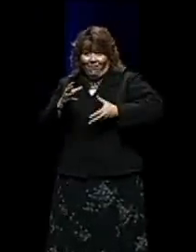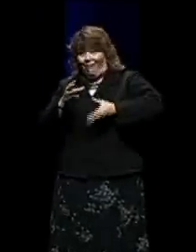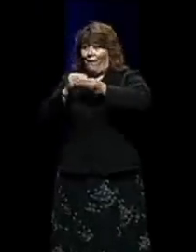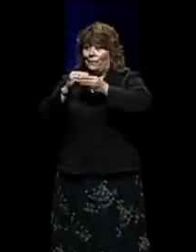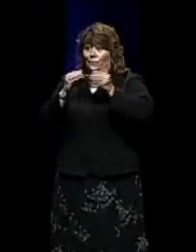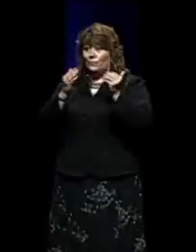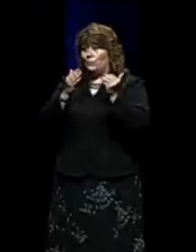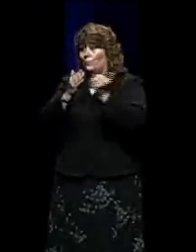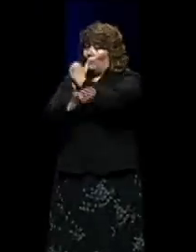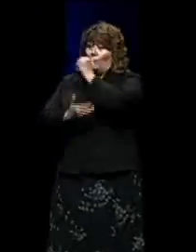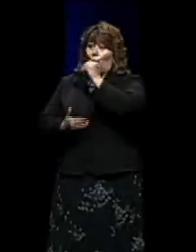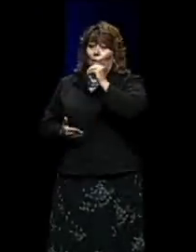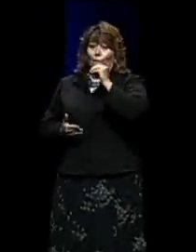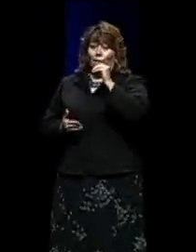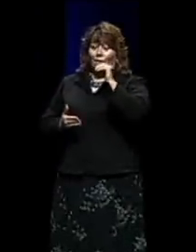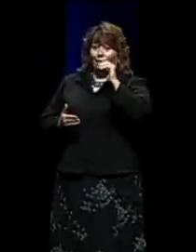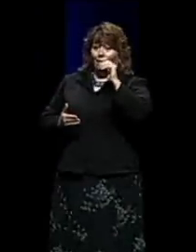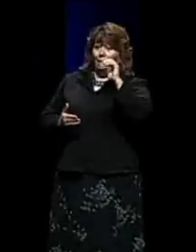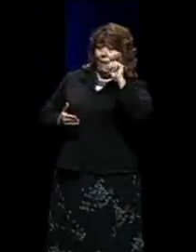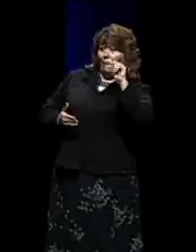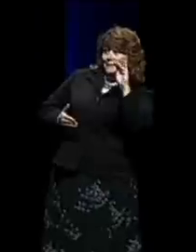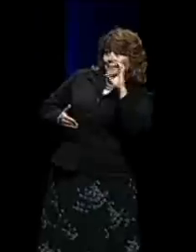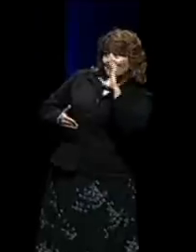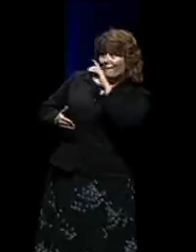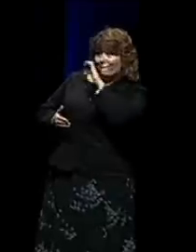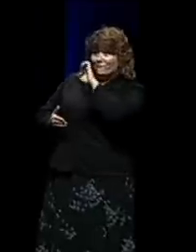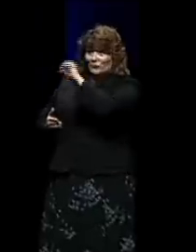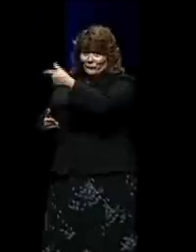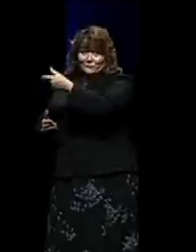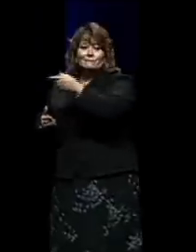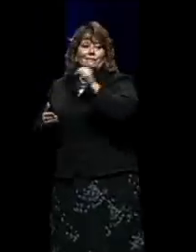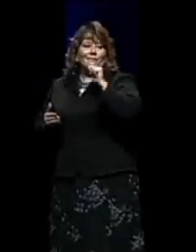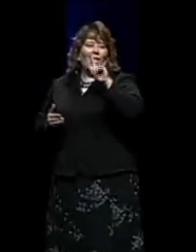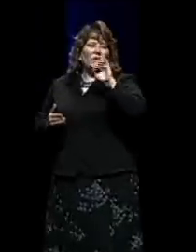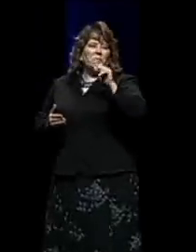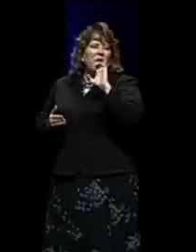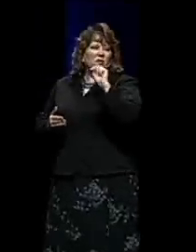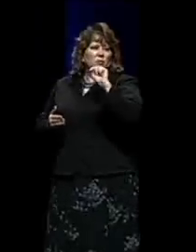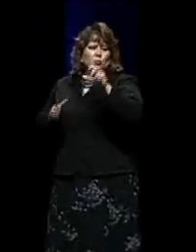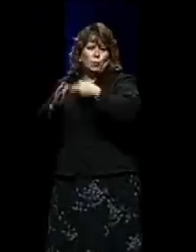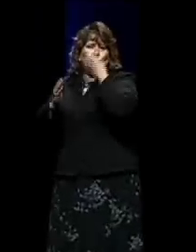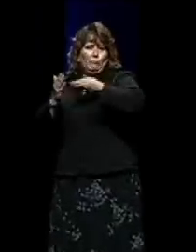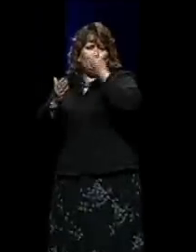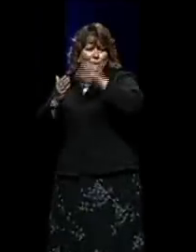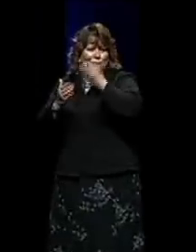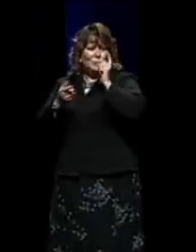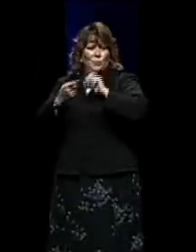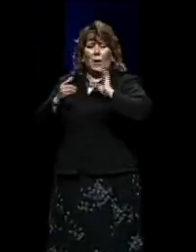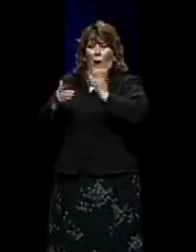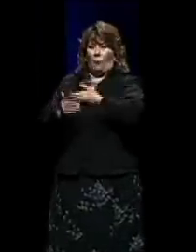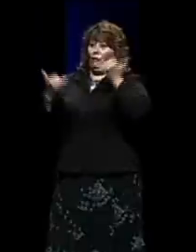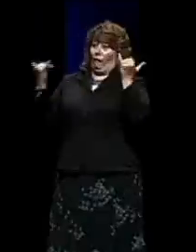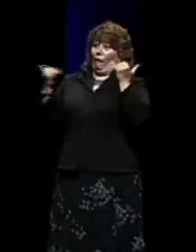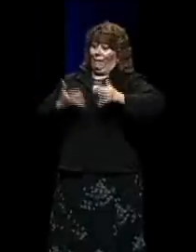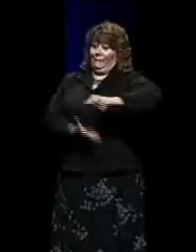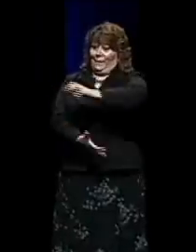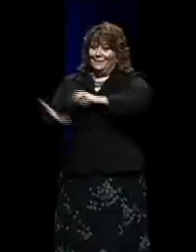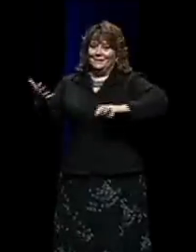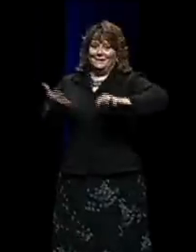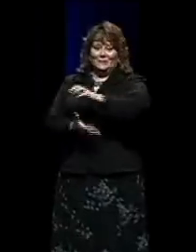This person has asked, will we be adding a new